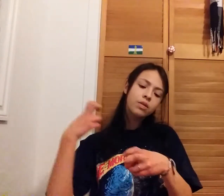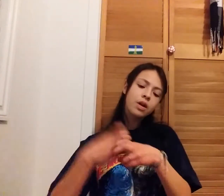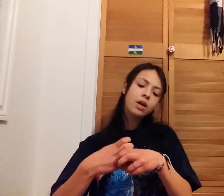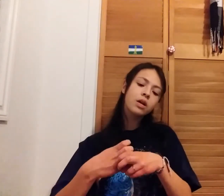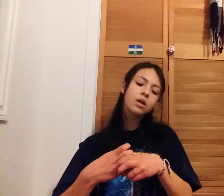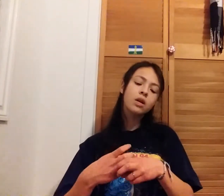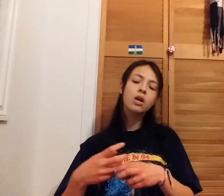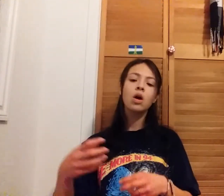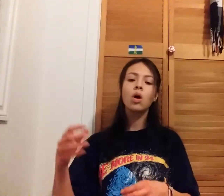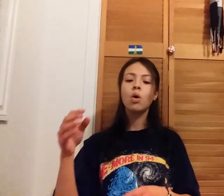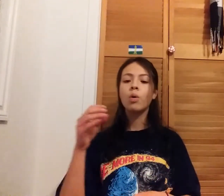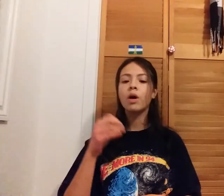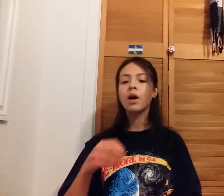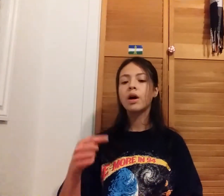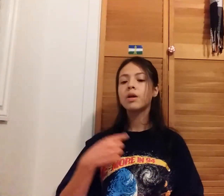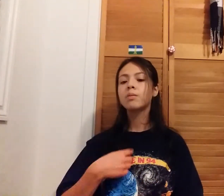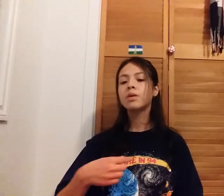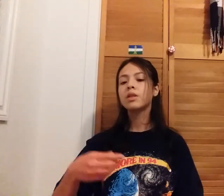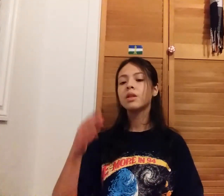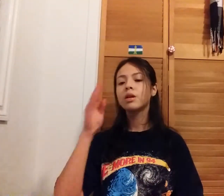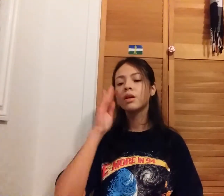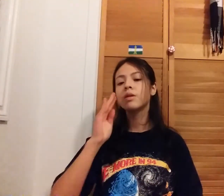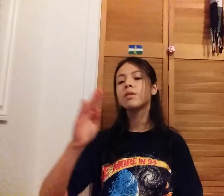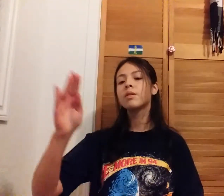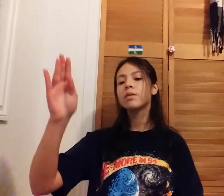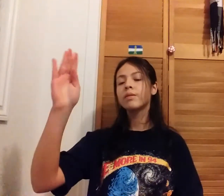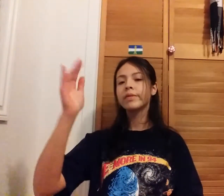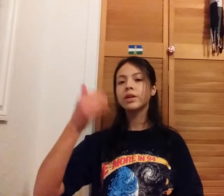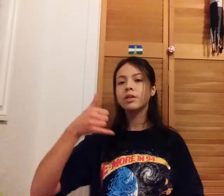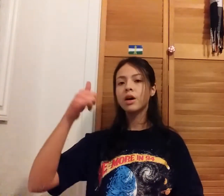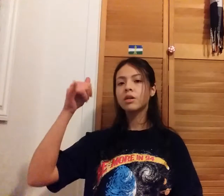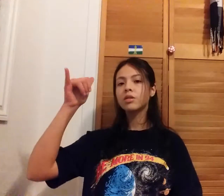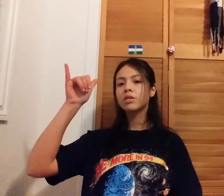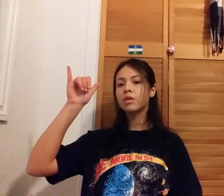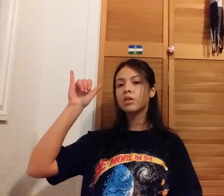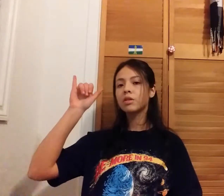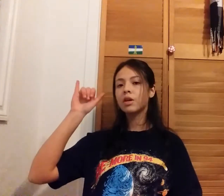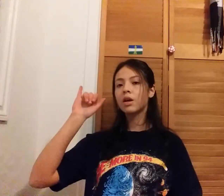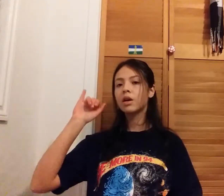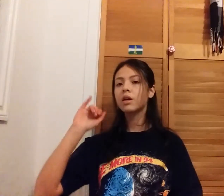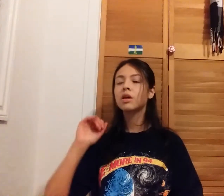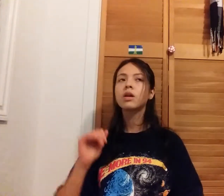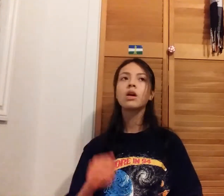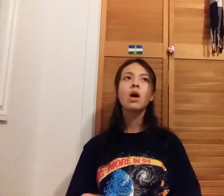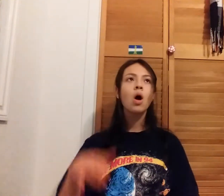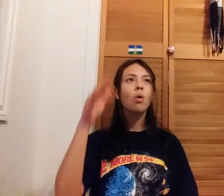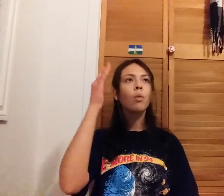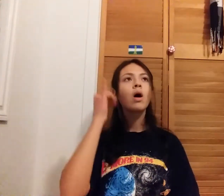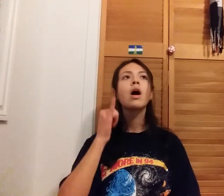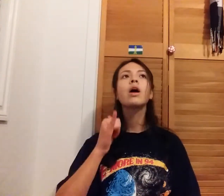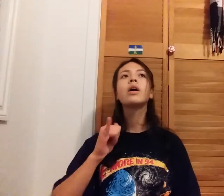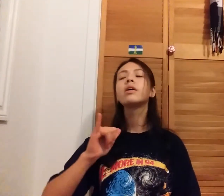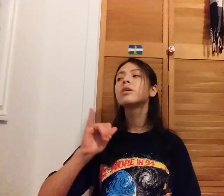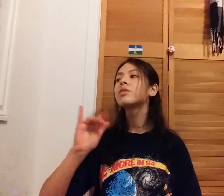away. Oh, I believe in yesterday. Why